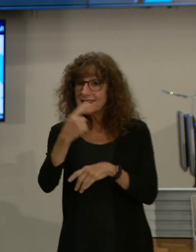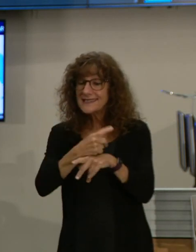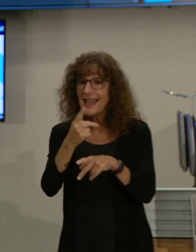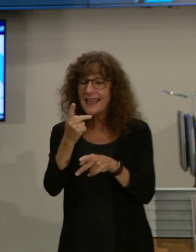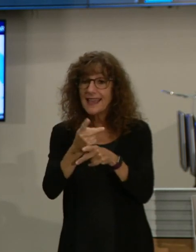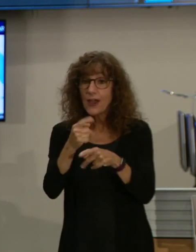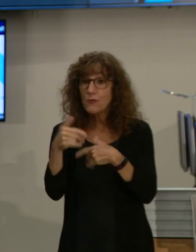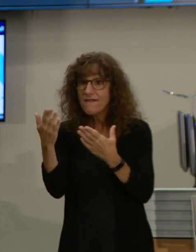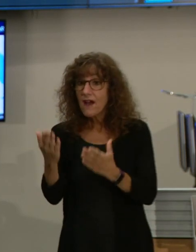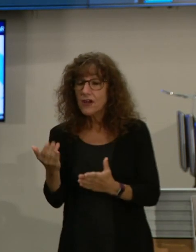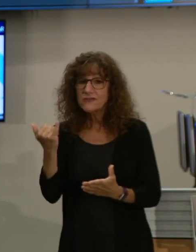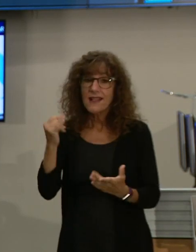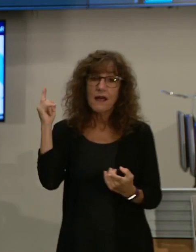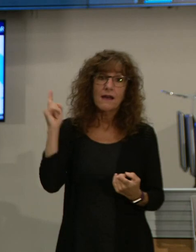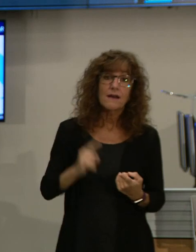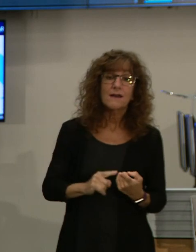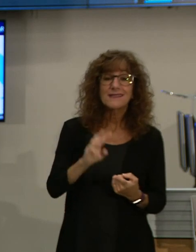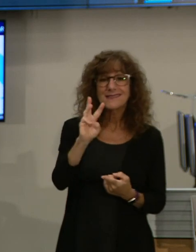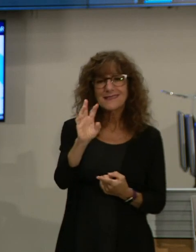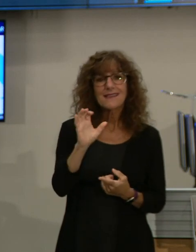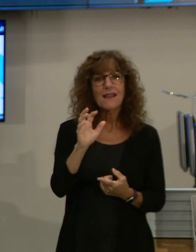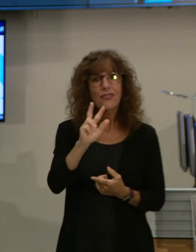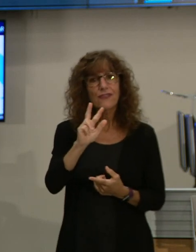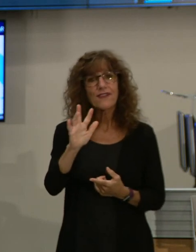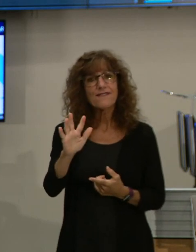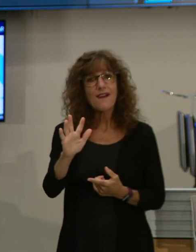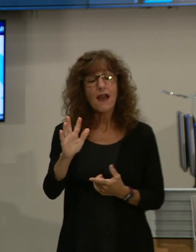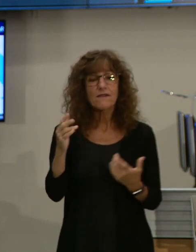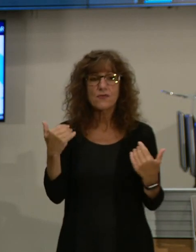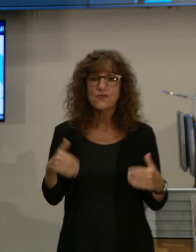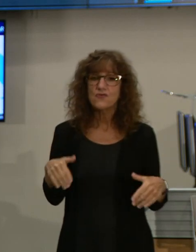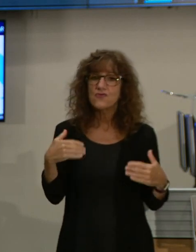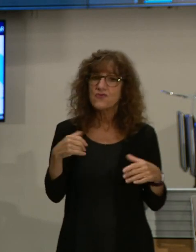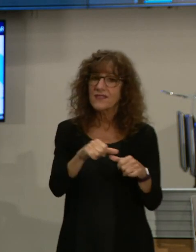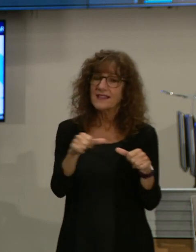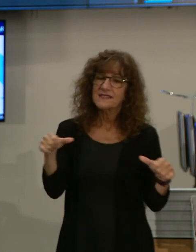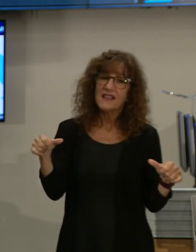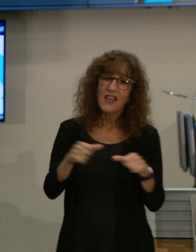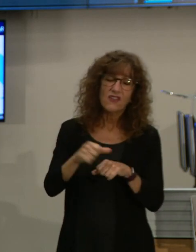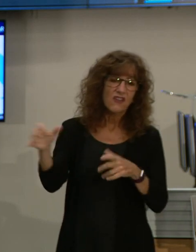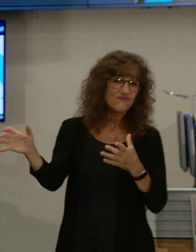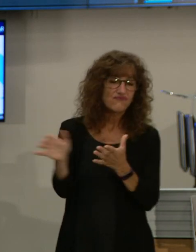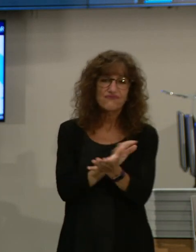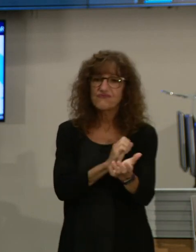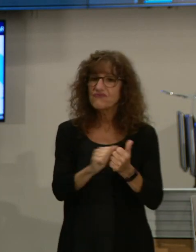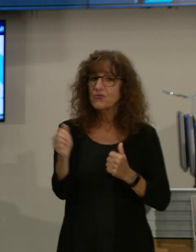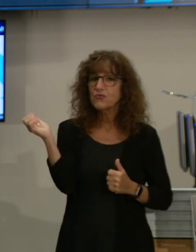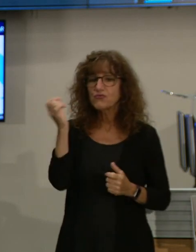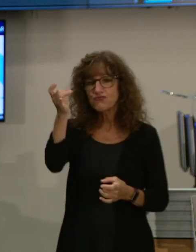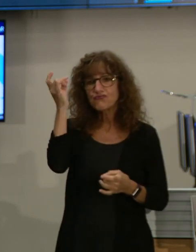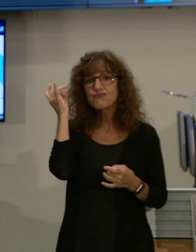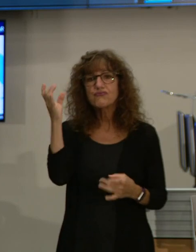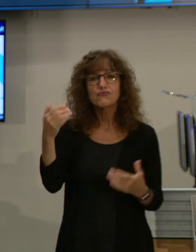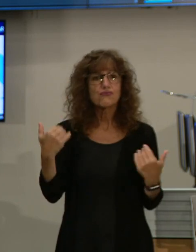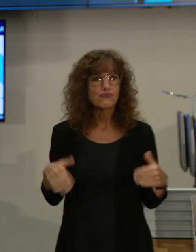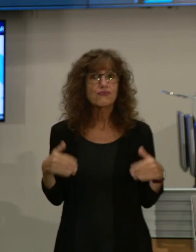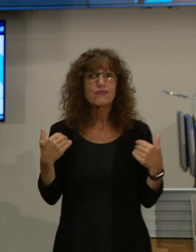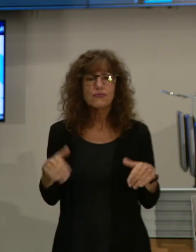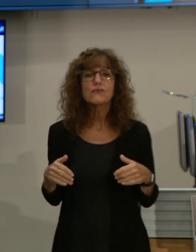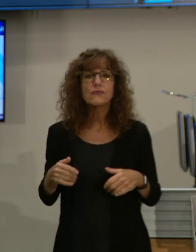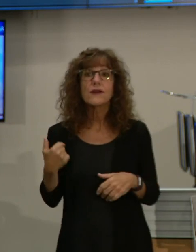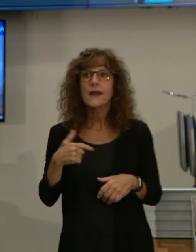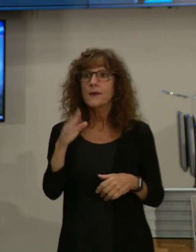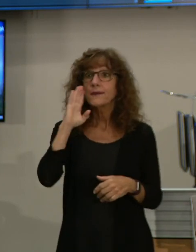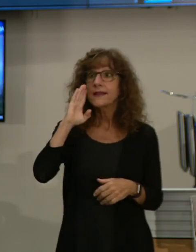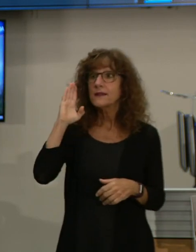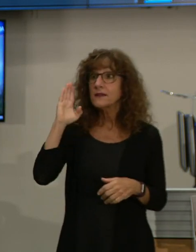providers. We're now down to approximately 635, so this area has been decimated, really hit hard. It is something that we